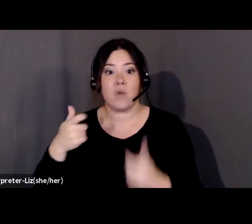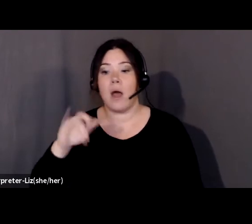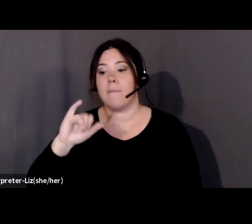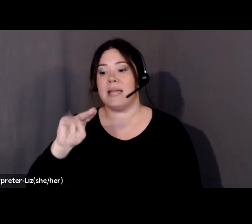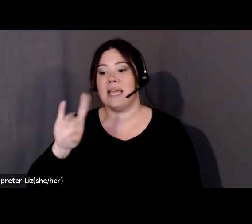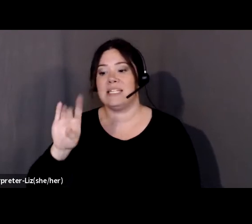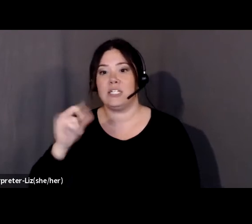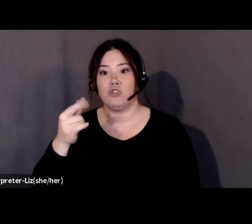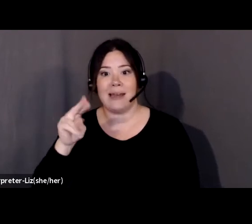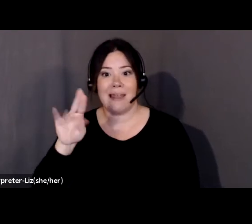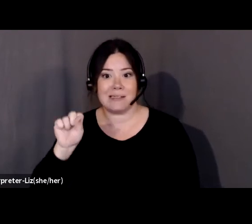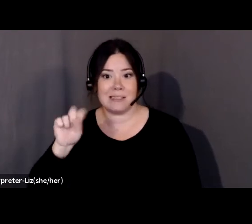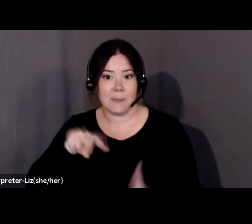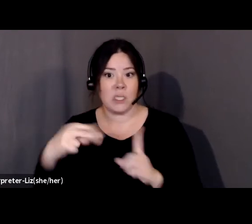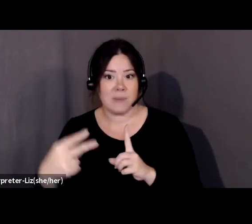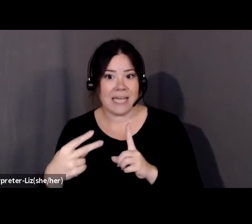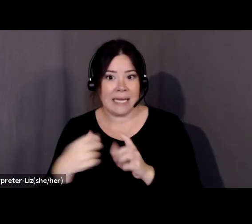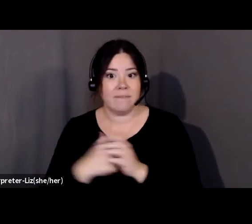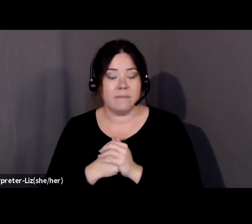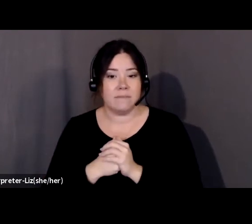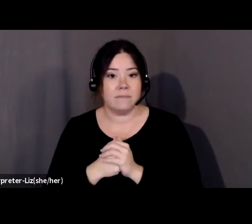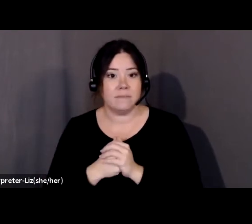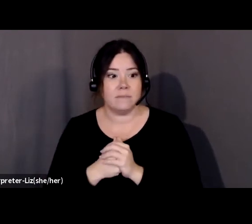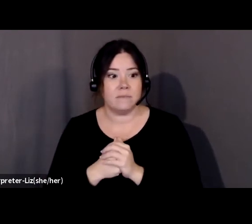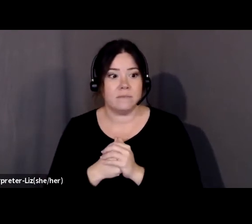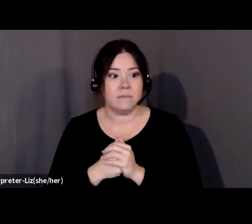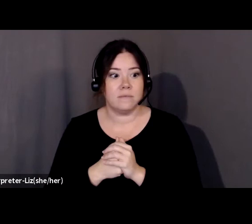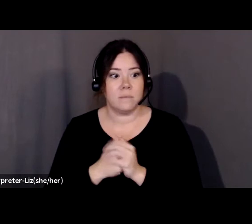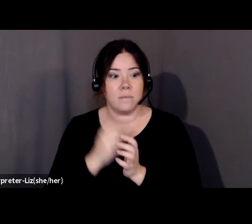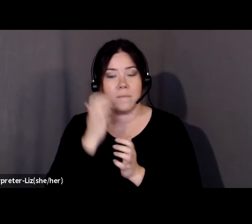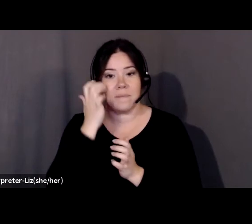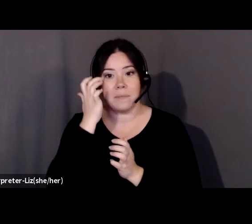that was talking about this one